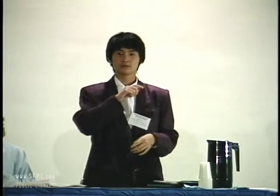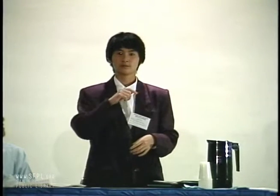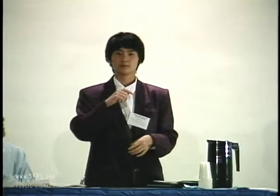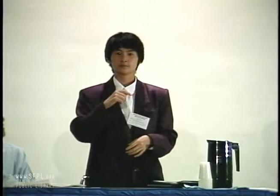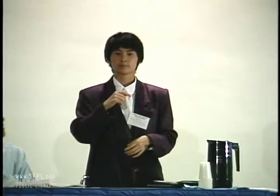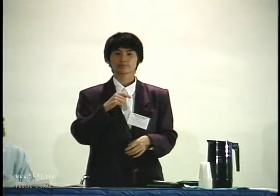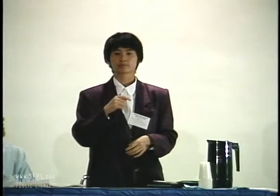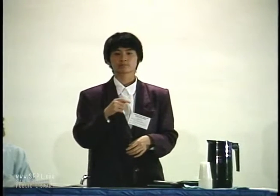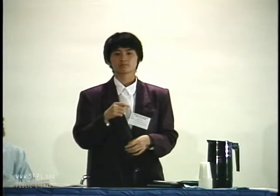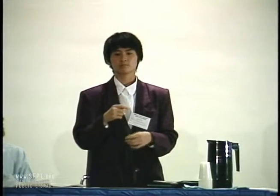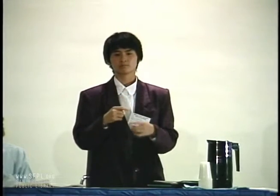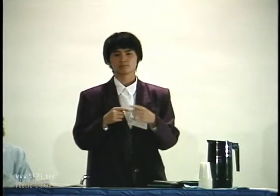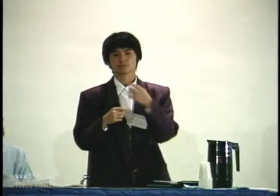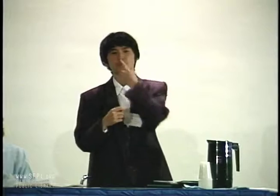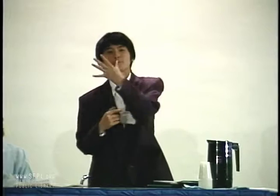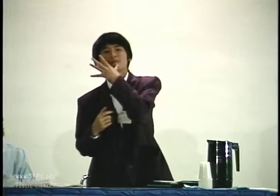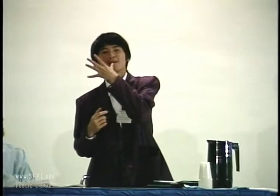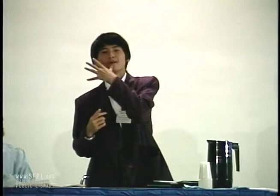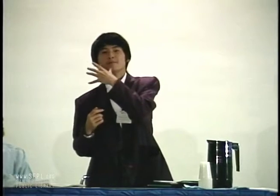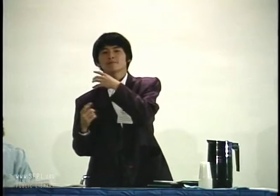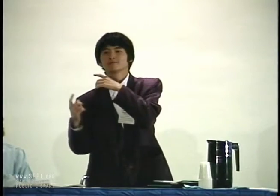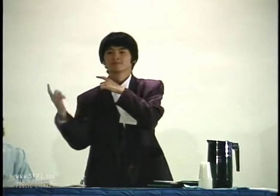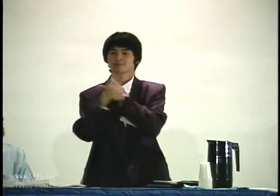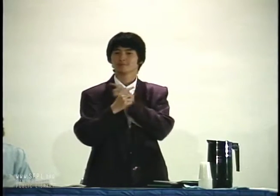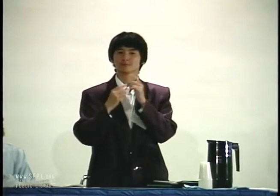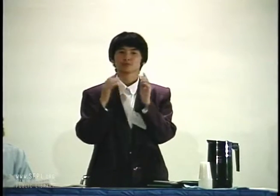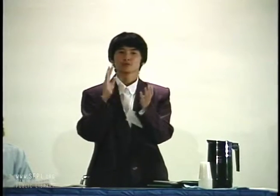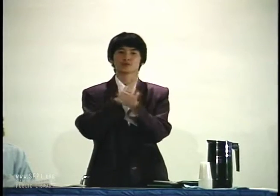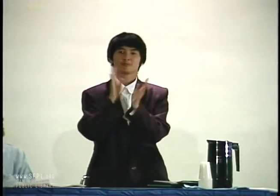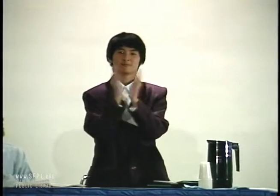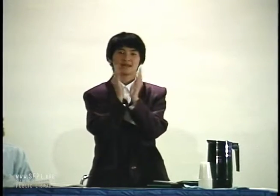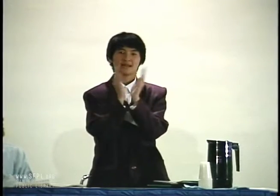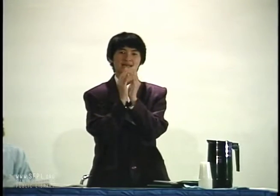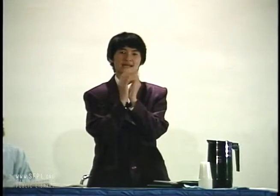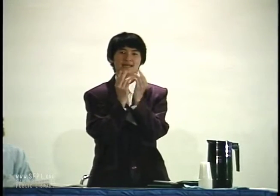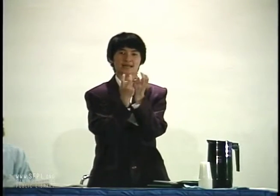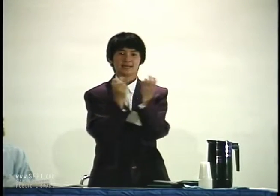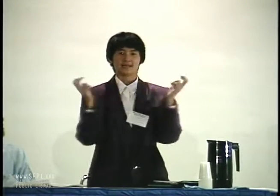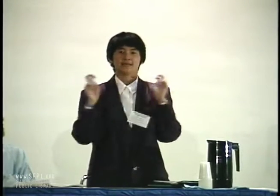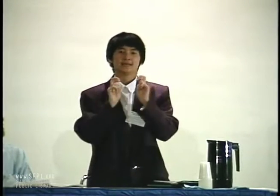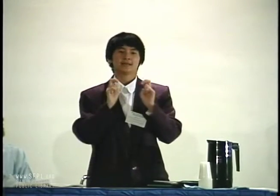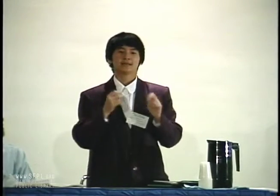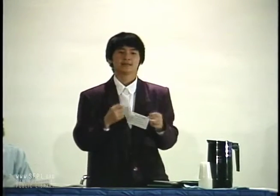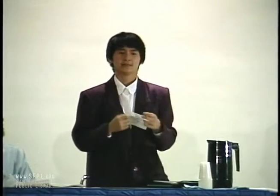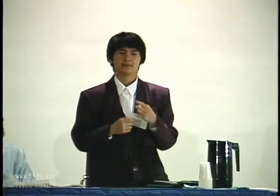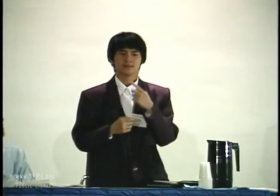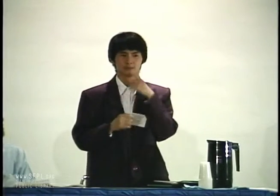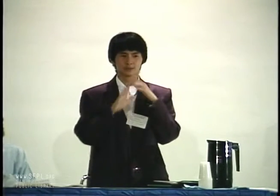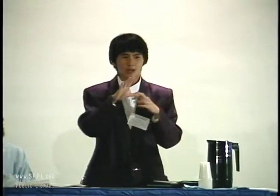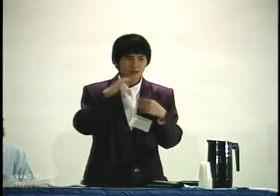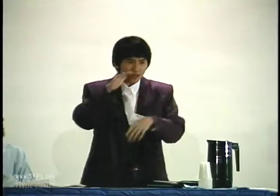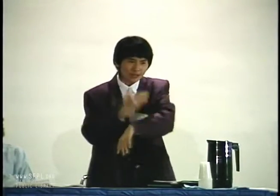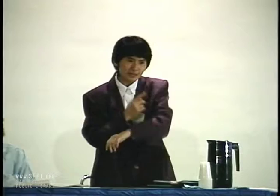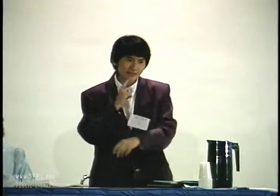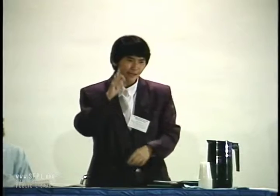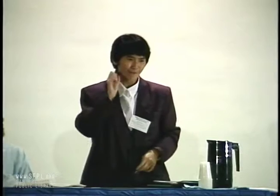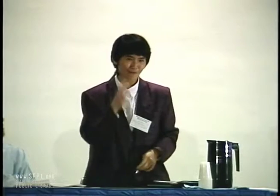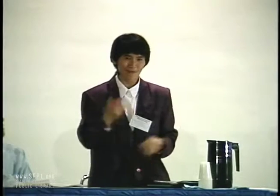So the counselor told my mom to come to a meeting at the school. And she said,